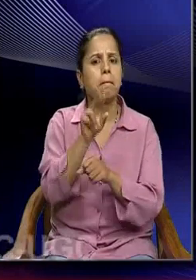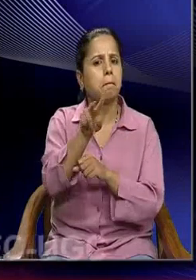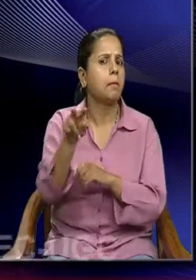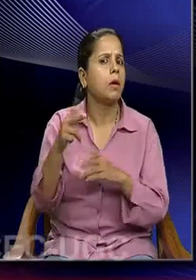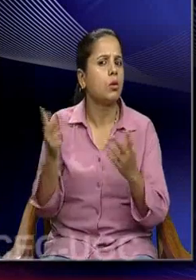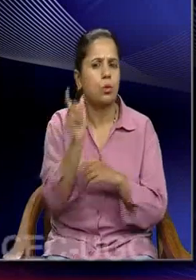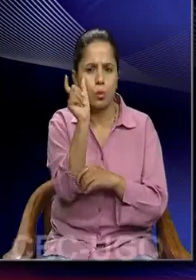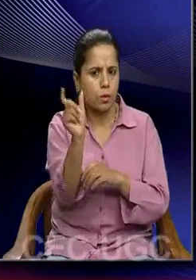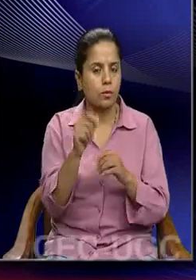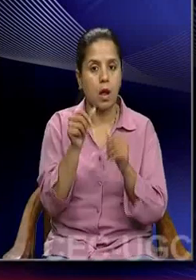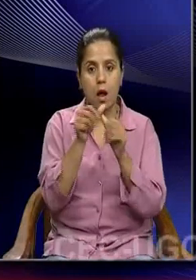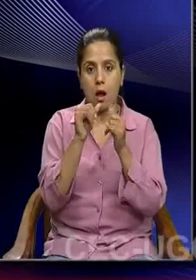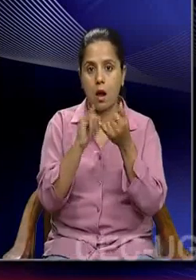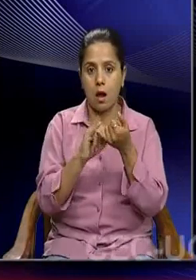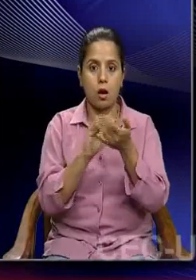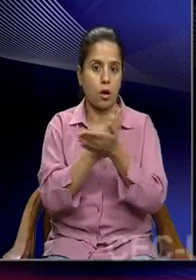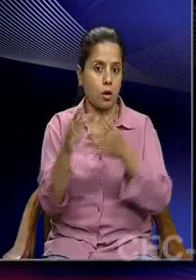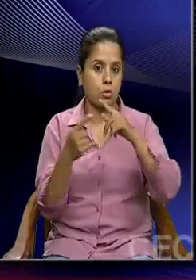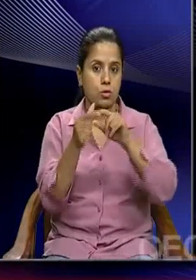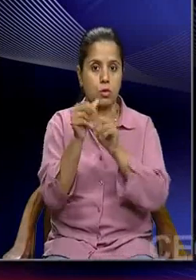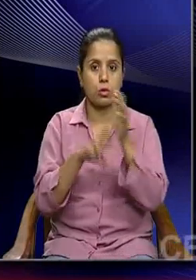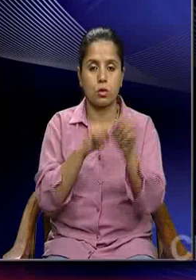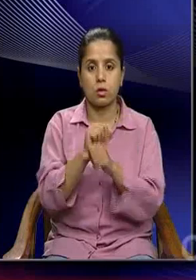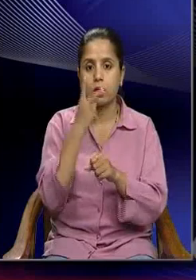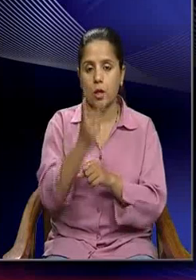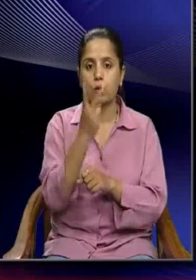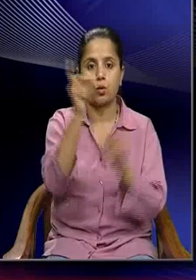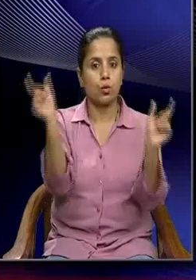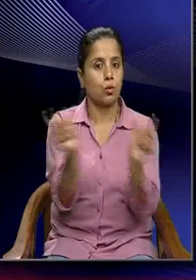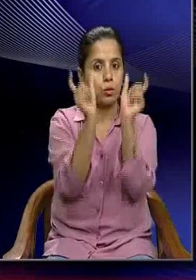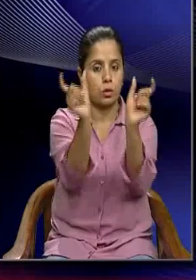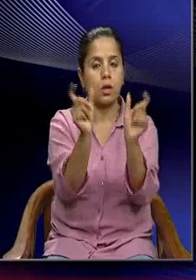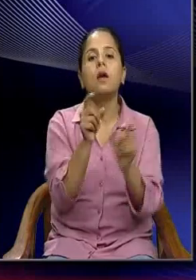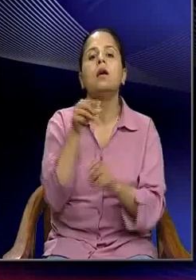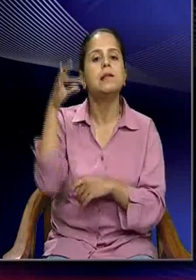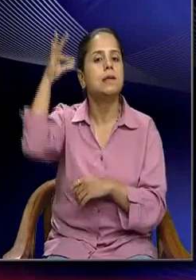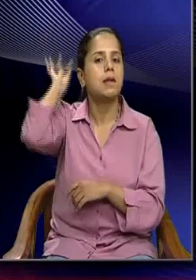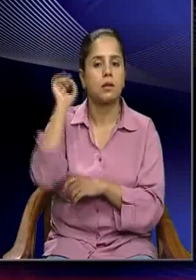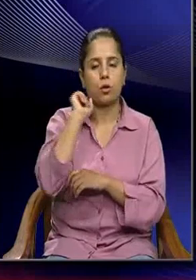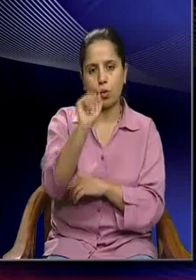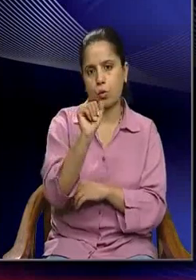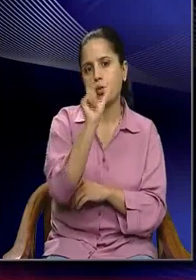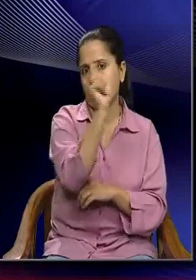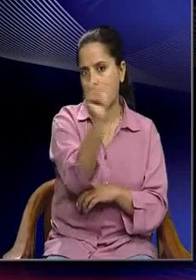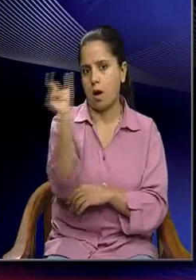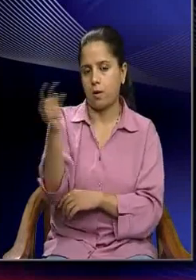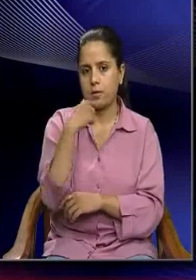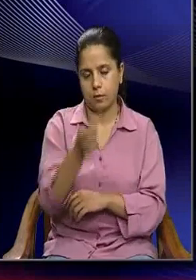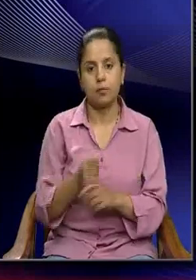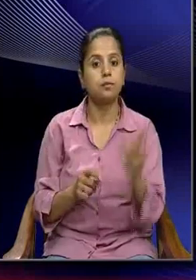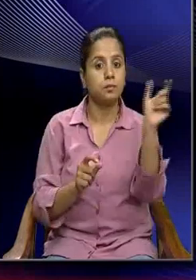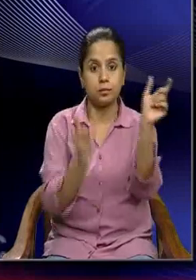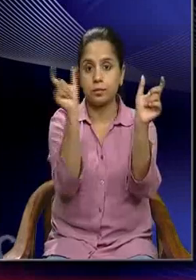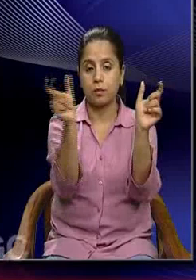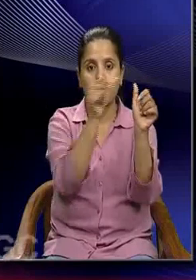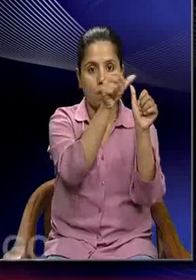So the word Ashtang, it comprises of 2 Sanskrit words which are